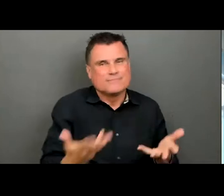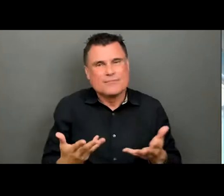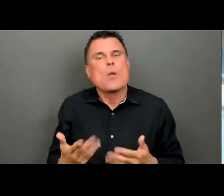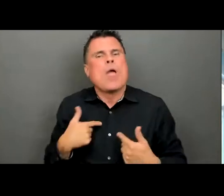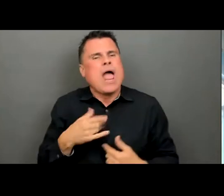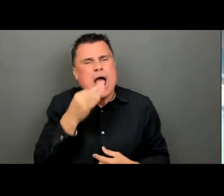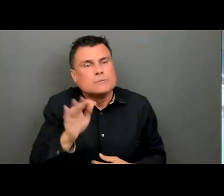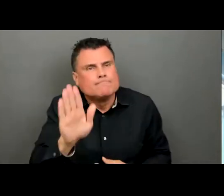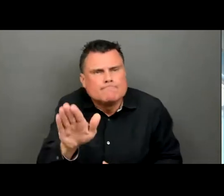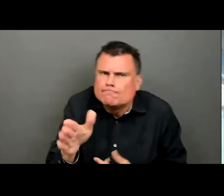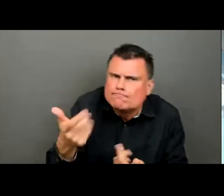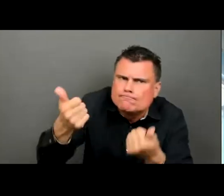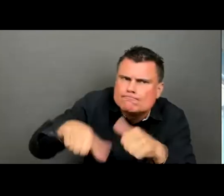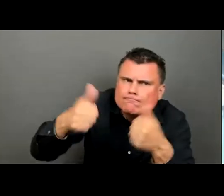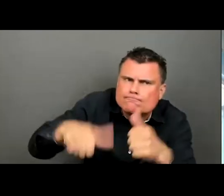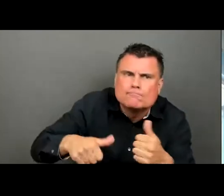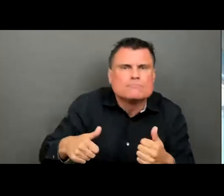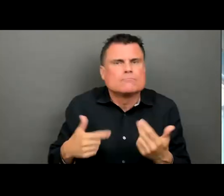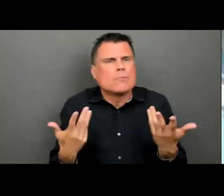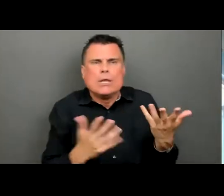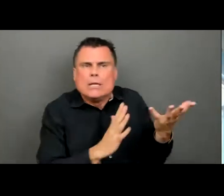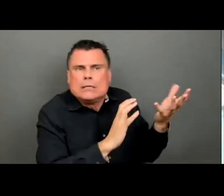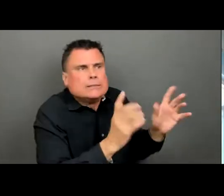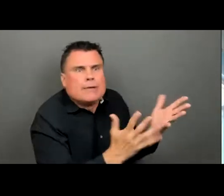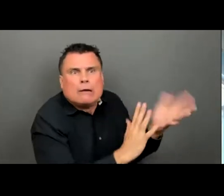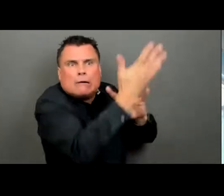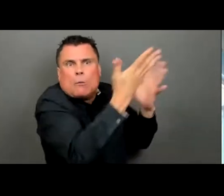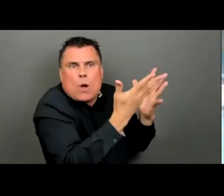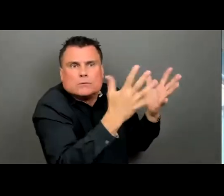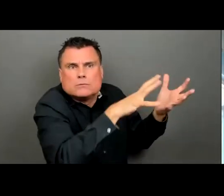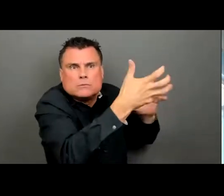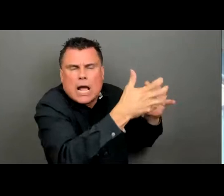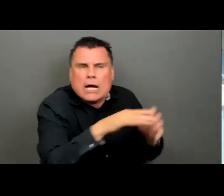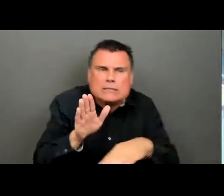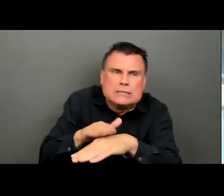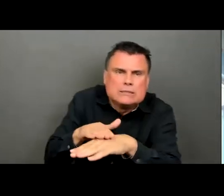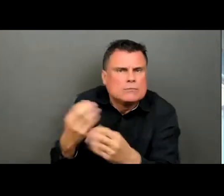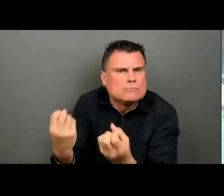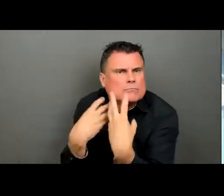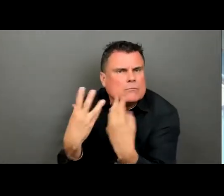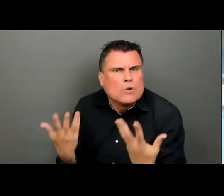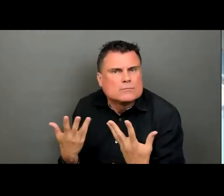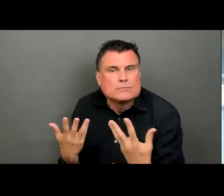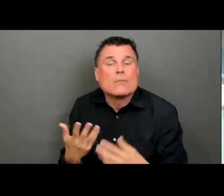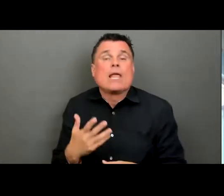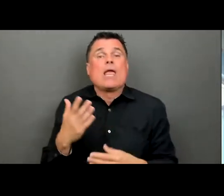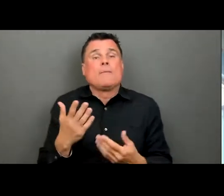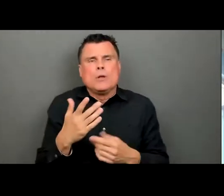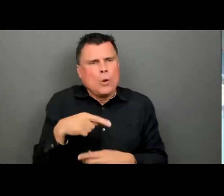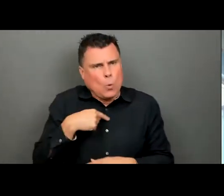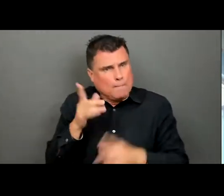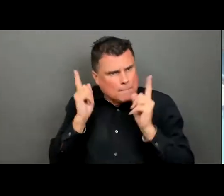But if you can get the engagement and active participation of those OPDs,